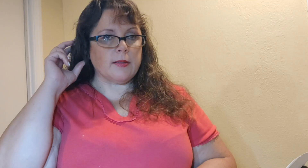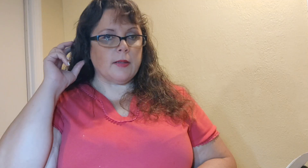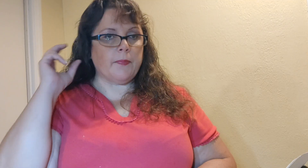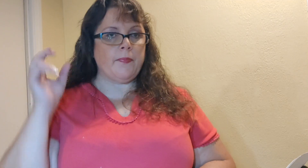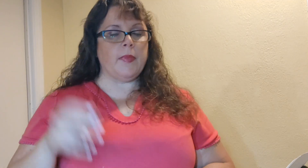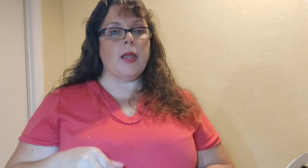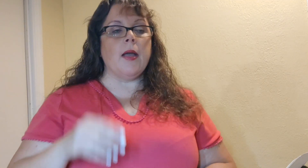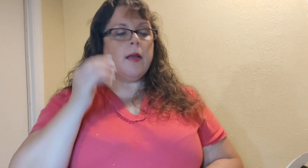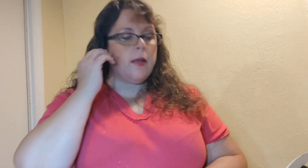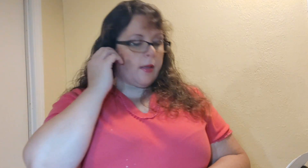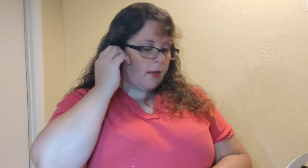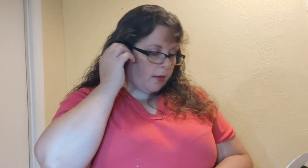listen.